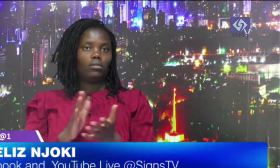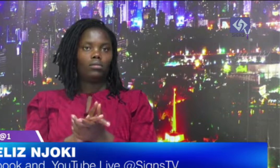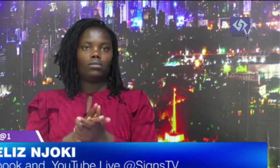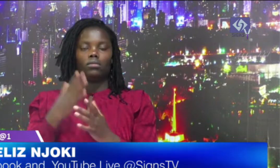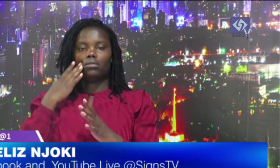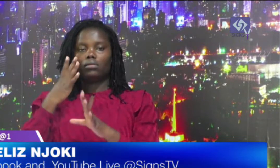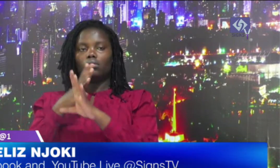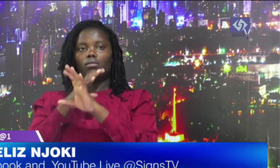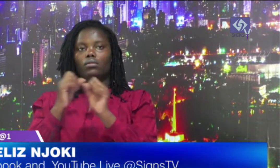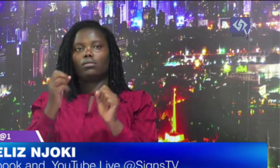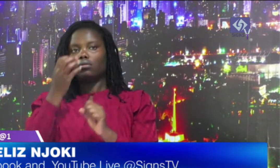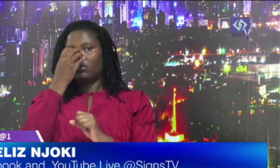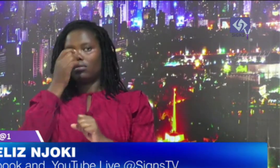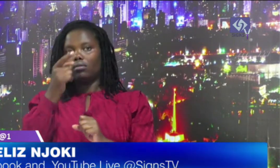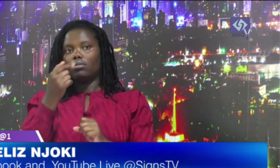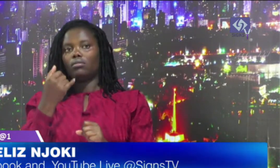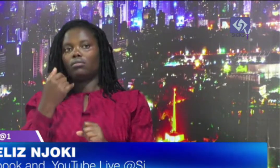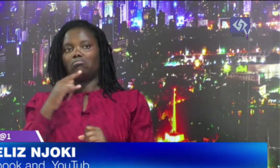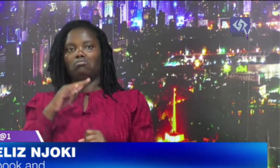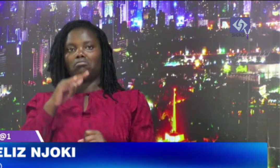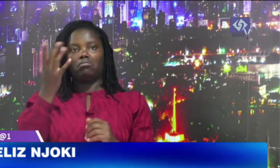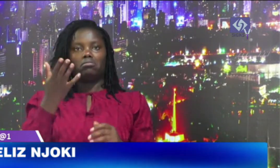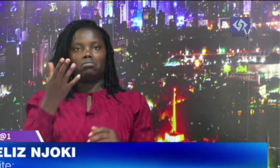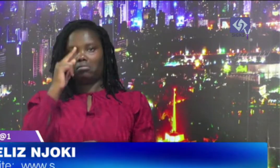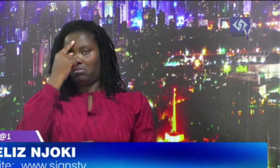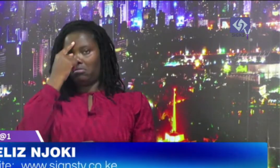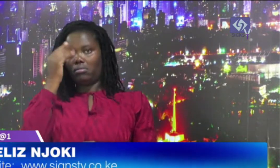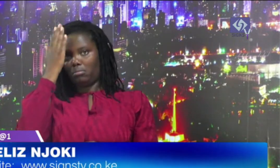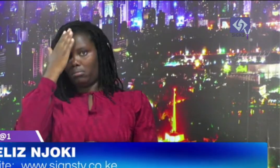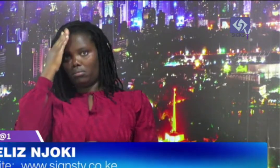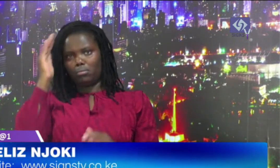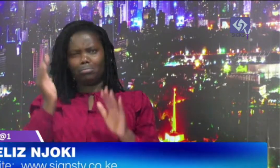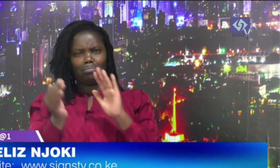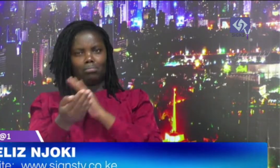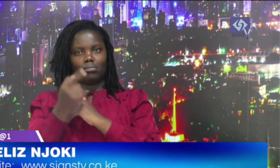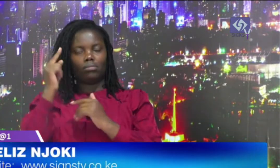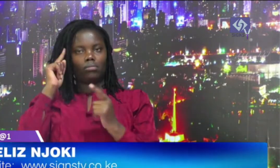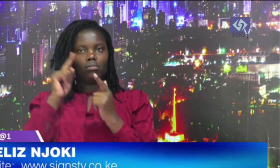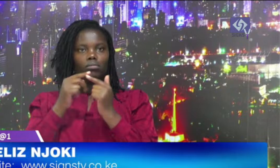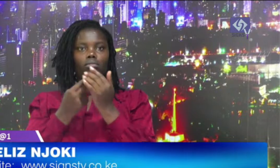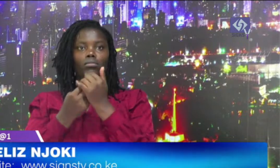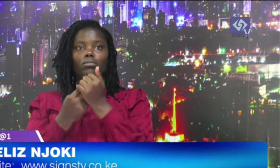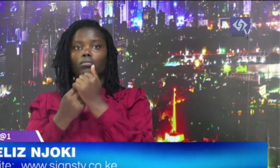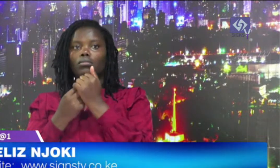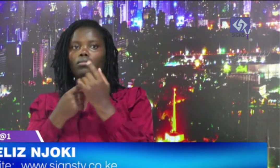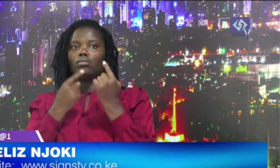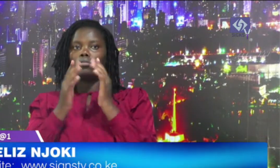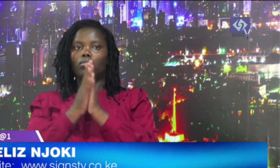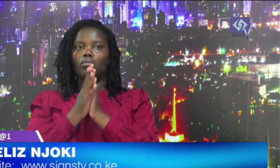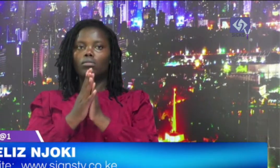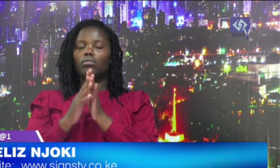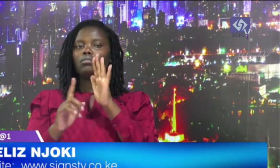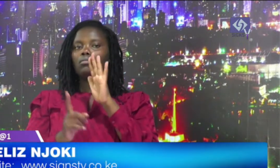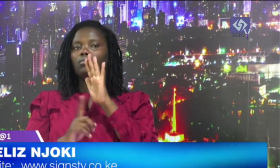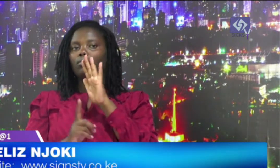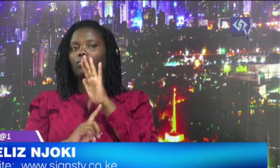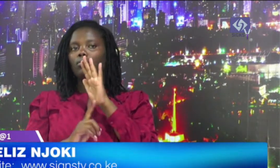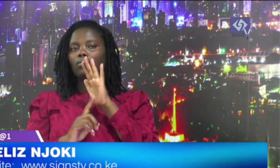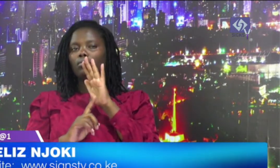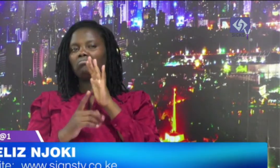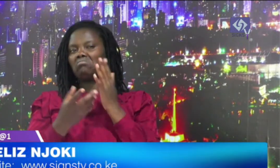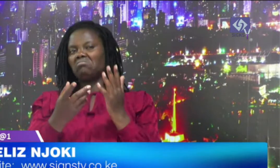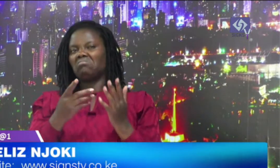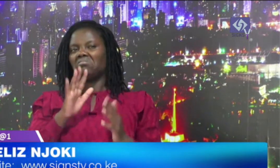On to our next news item. President Ruto jetted off to India on Monday morning for bilateral talks with Prime